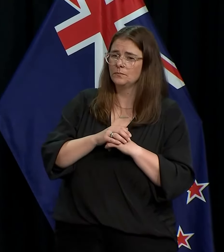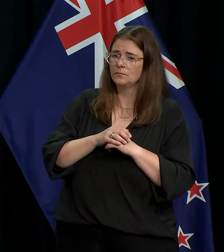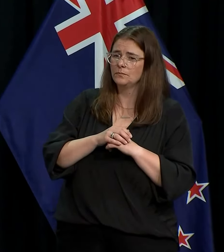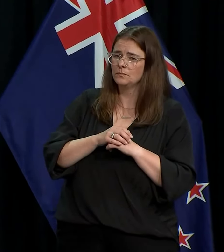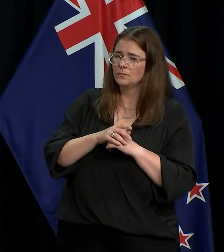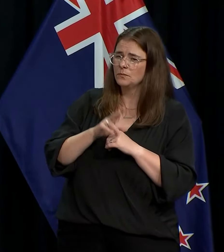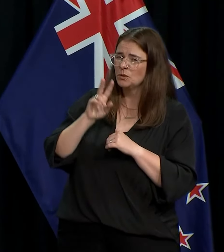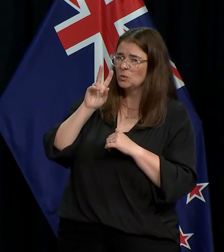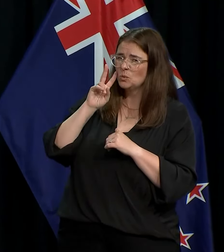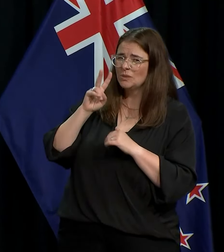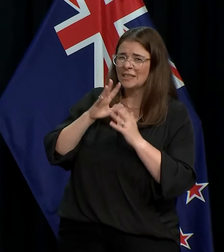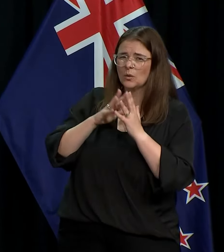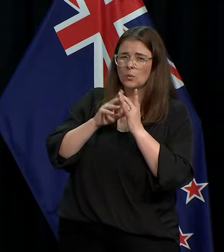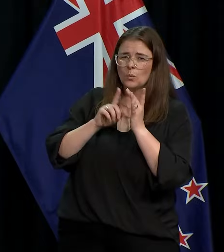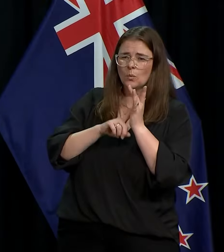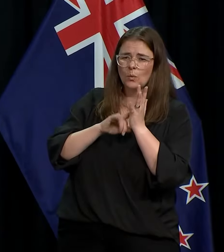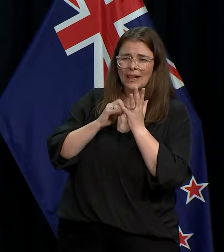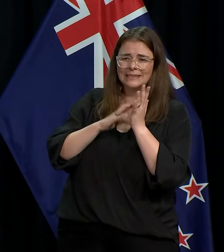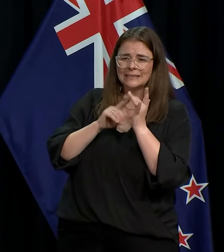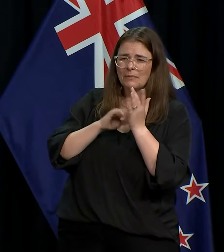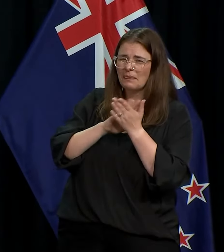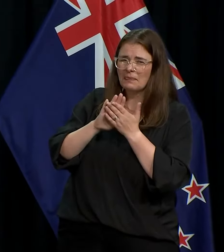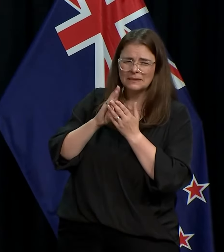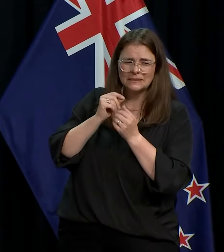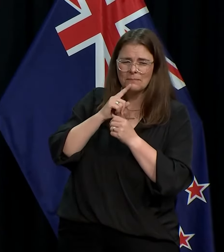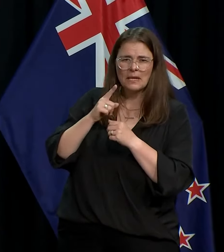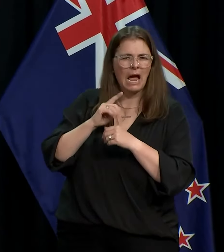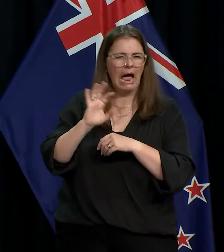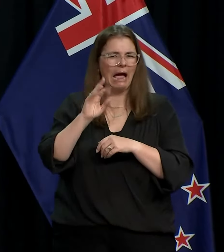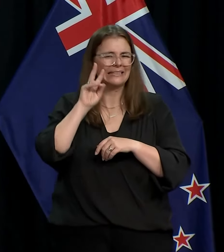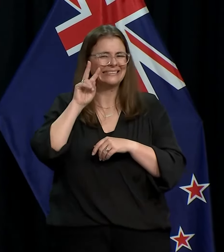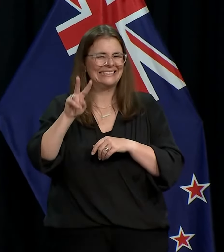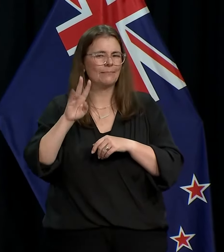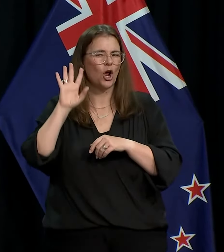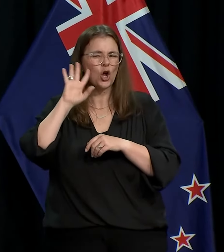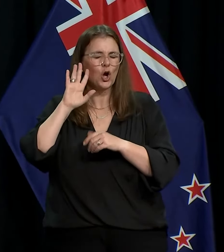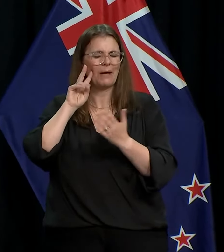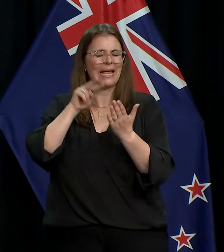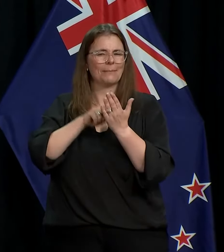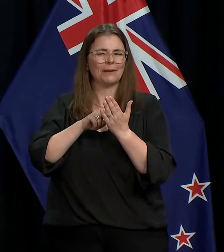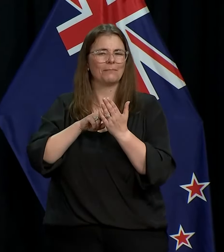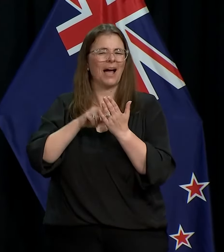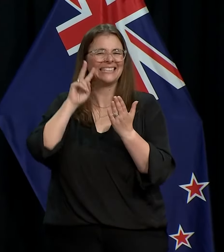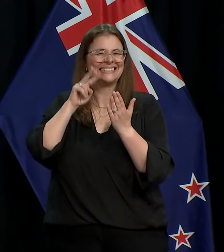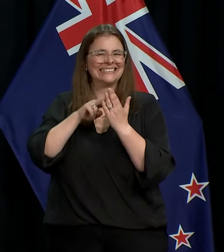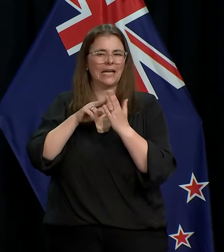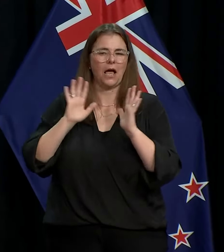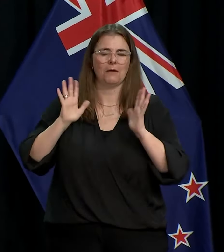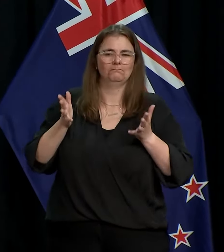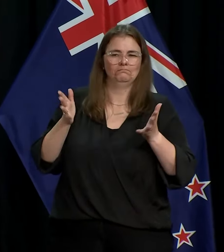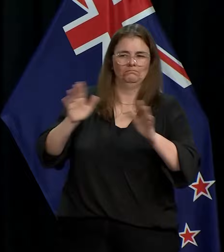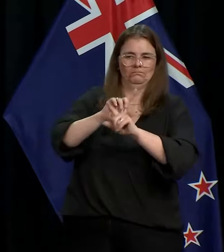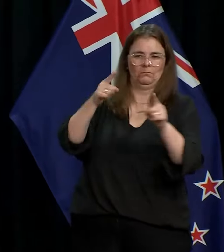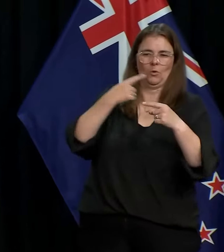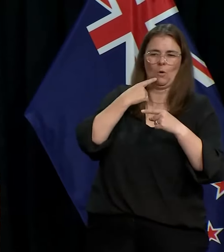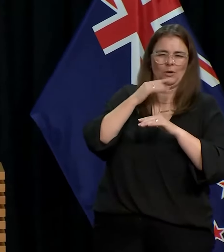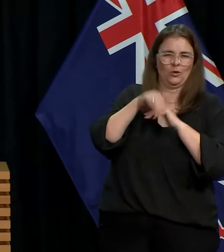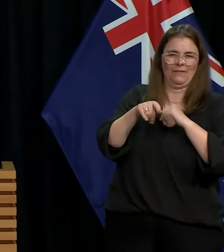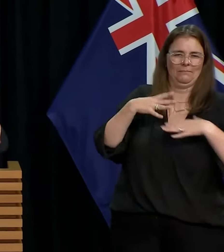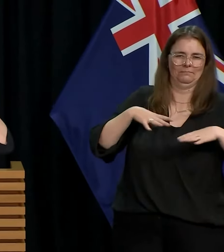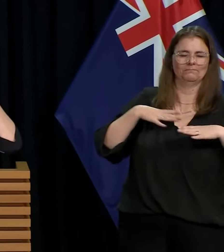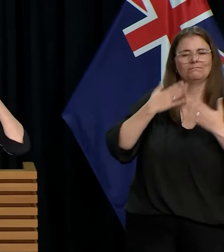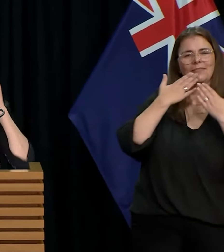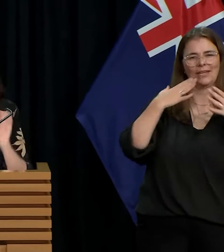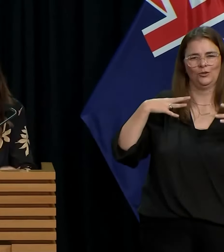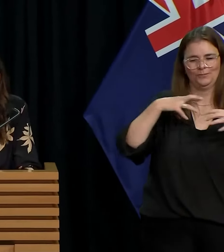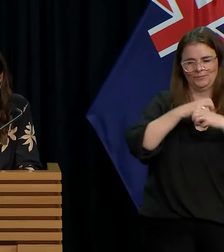I didn't see it. I've seen commentary and the odd image. I'll leave it to others to commentate on. Thanks,